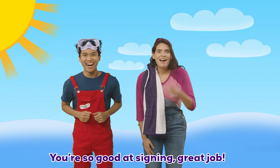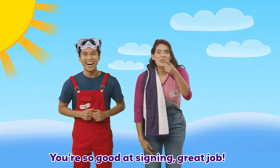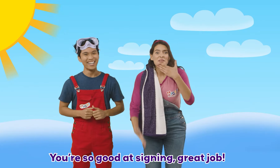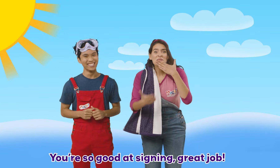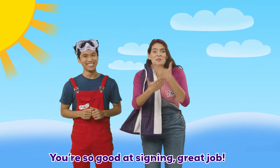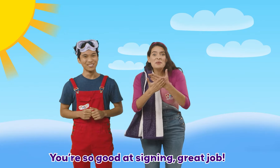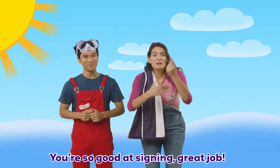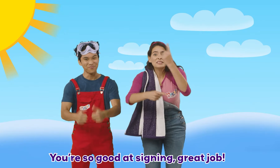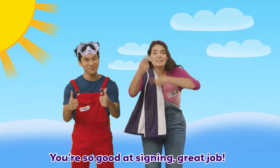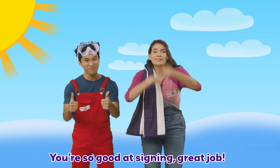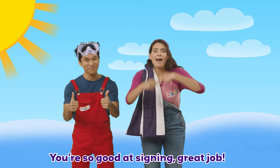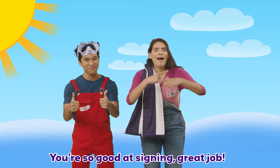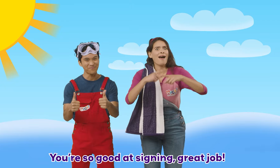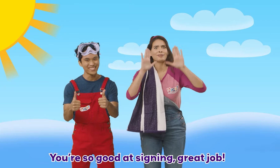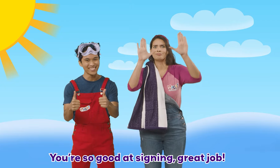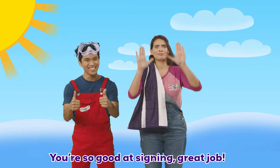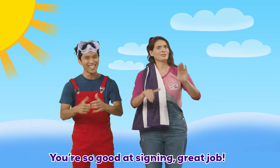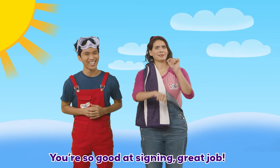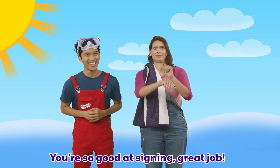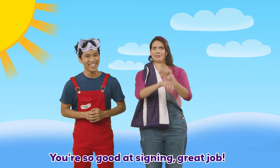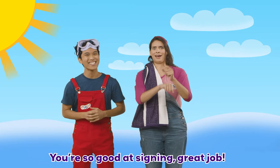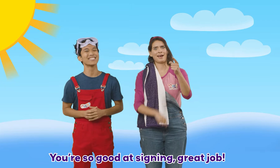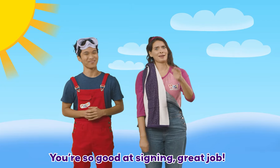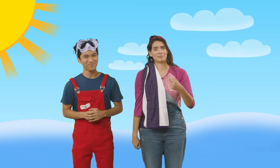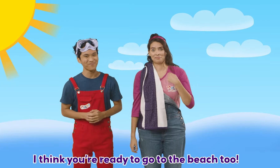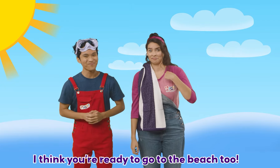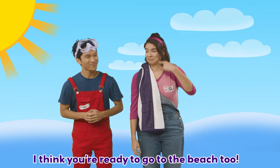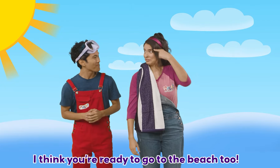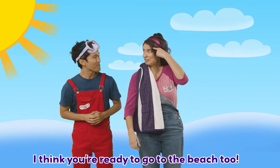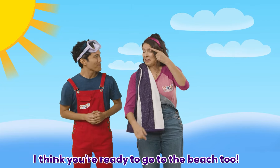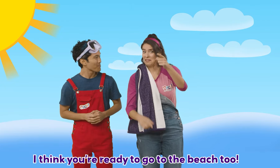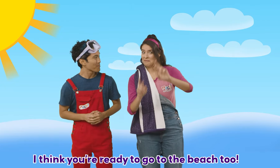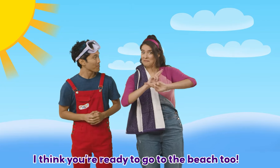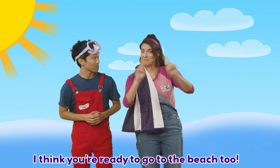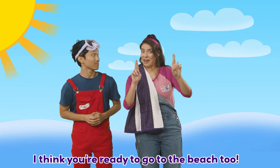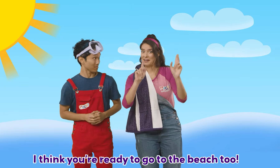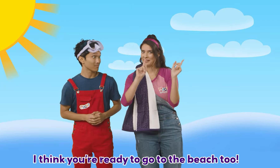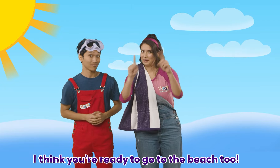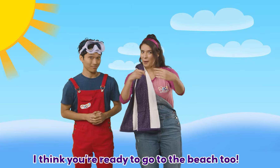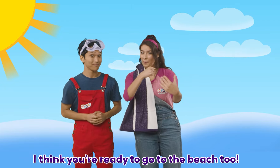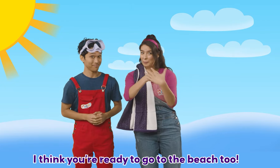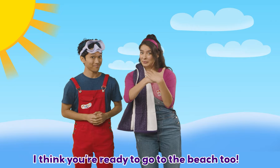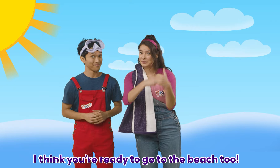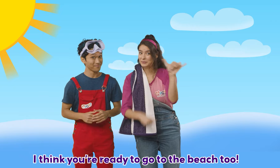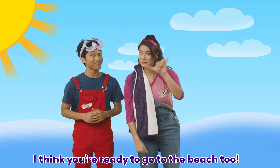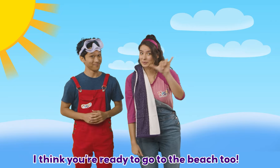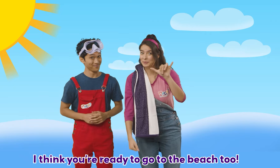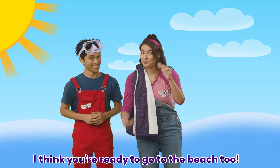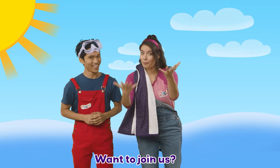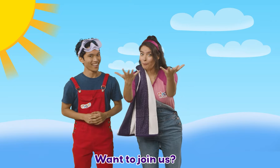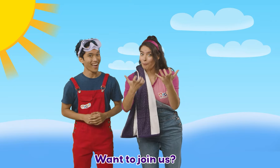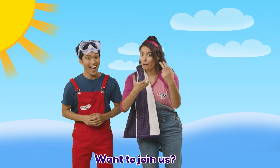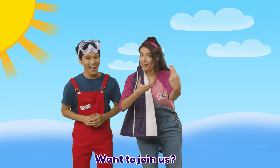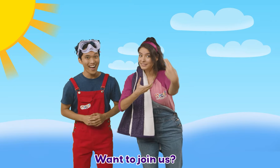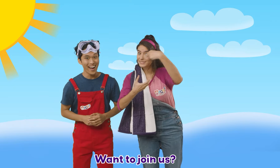You're so good at signing. Great job. I think you're ready to go to the beach too. Want